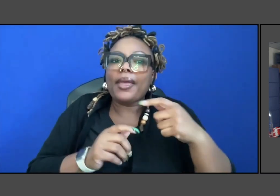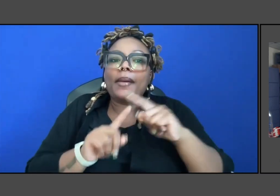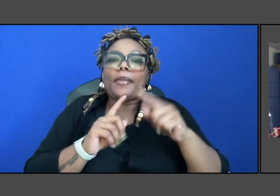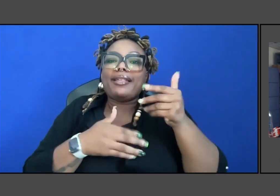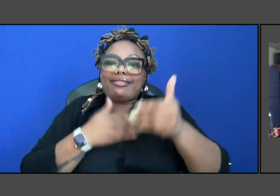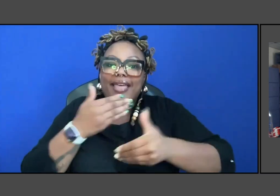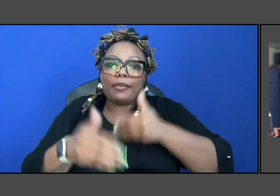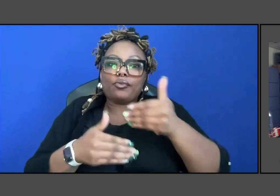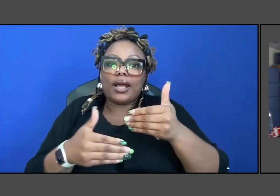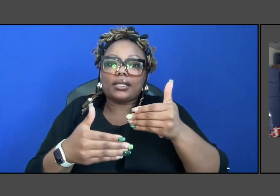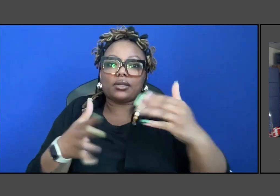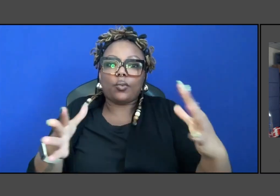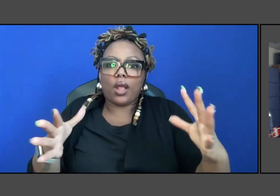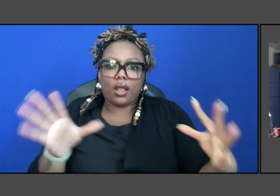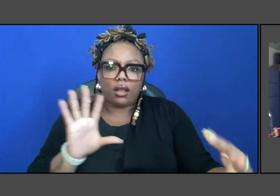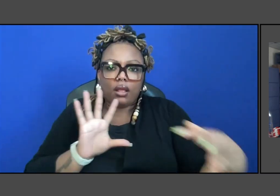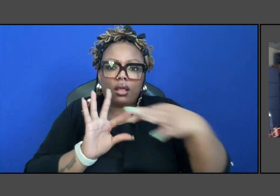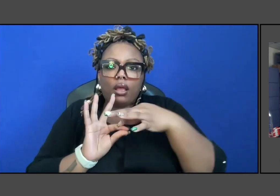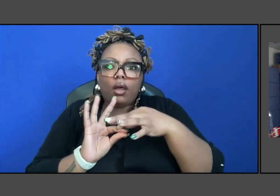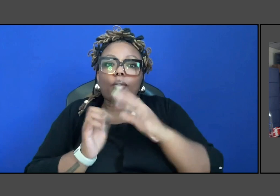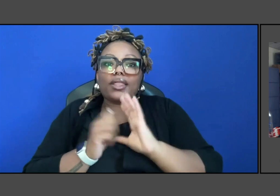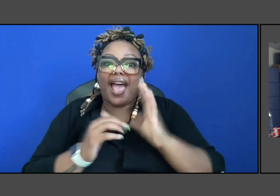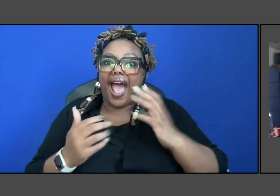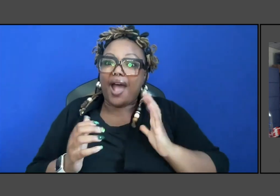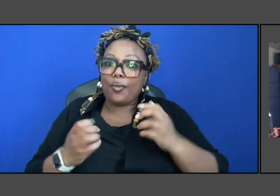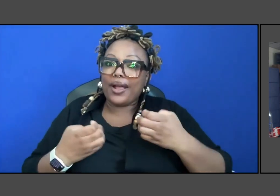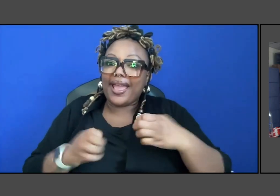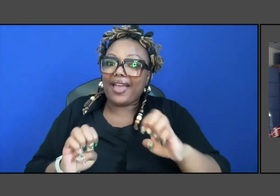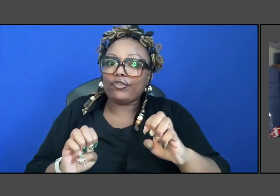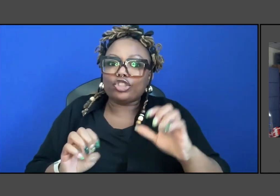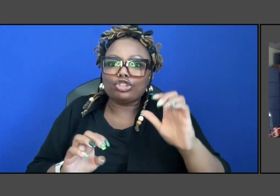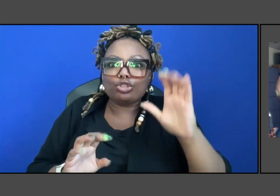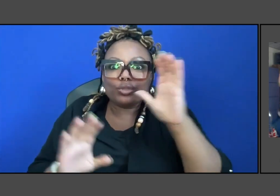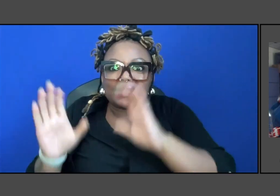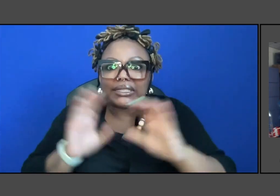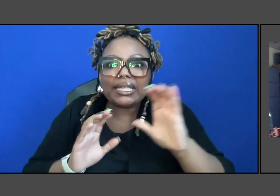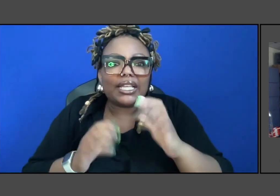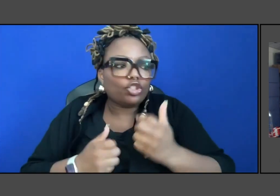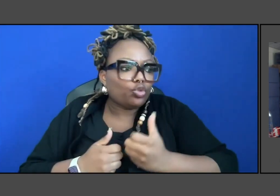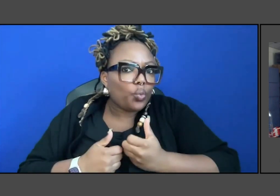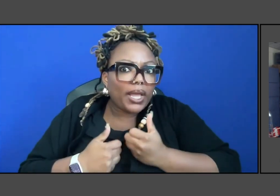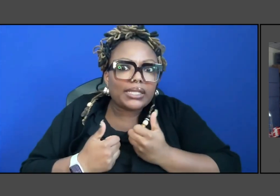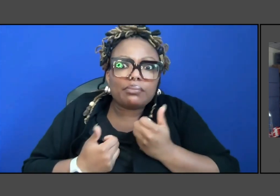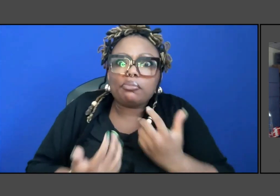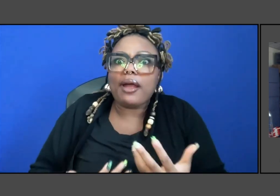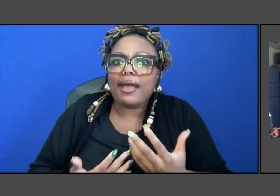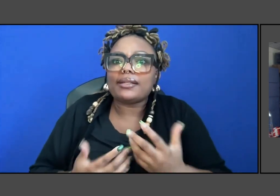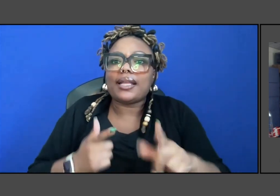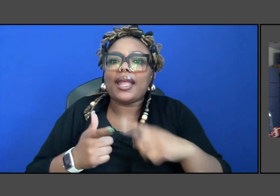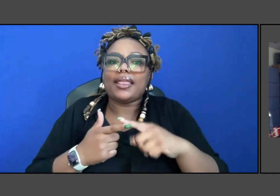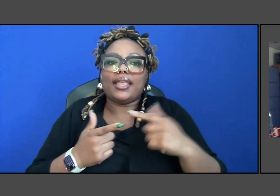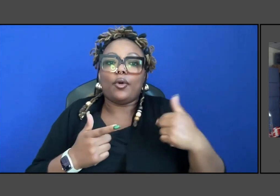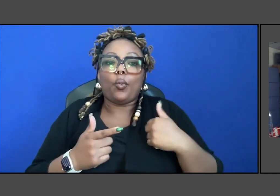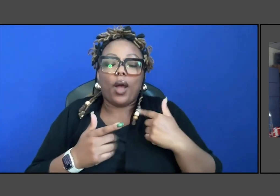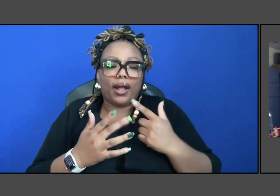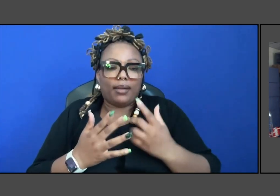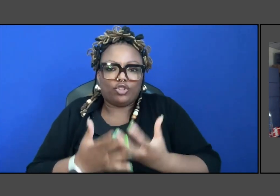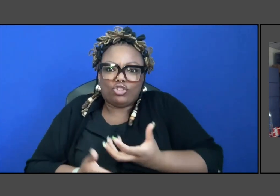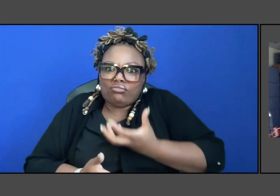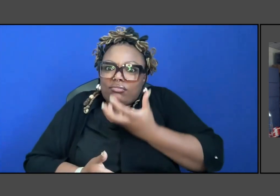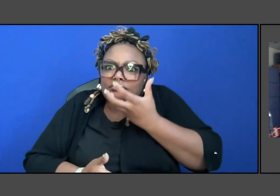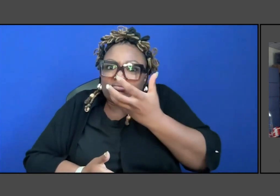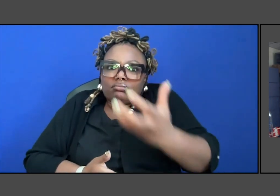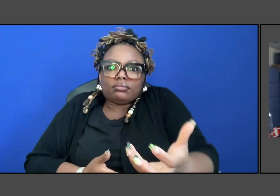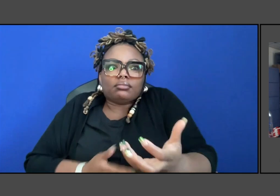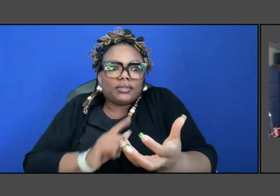own effort, our effort to seek, right, to express. And then what comes through us that wants to be expressed,